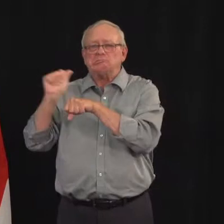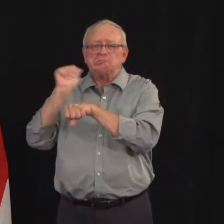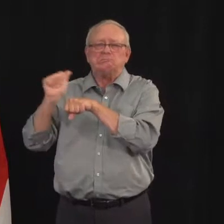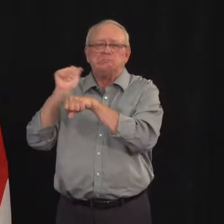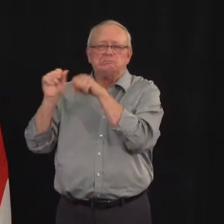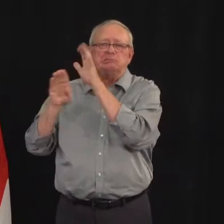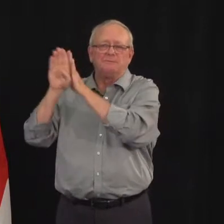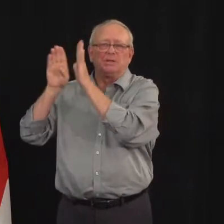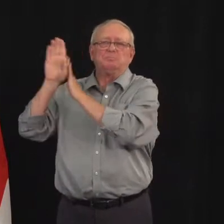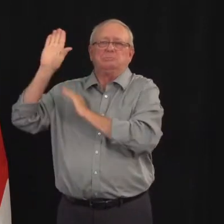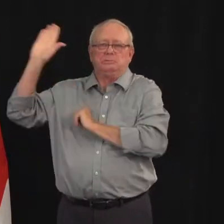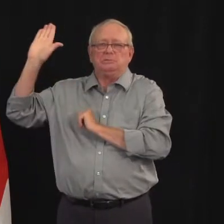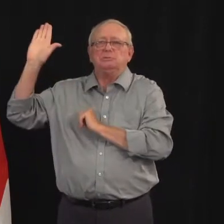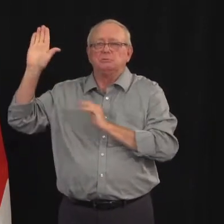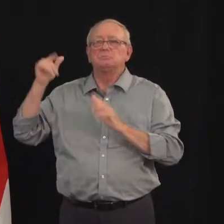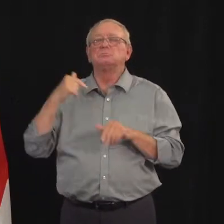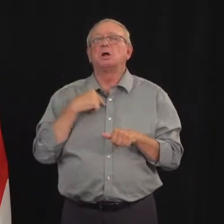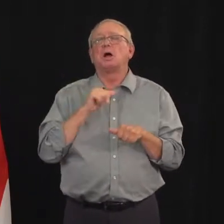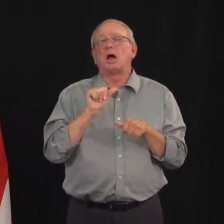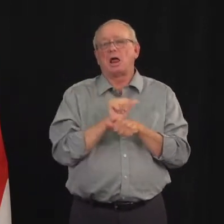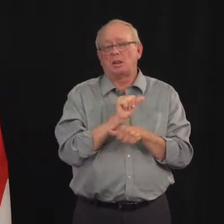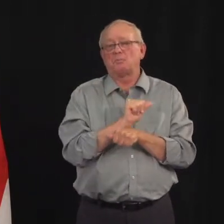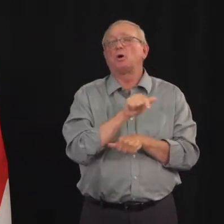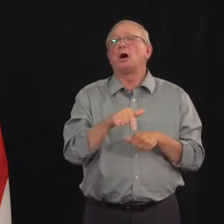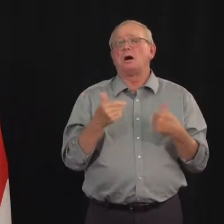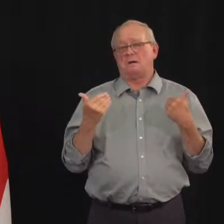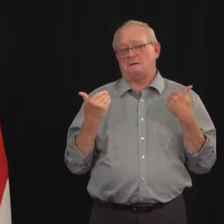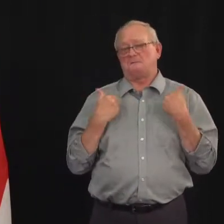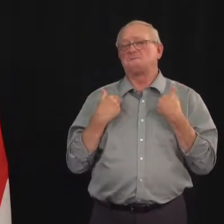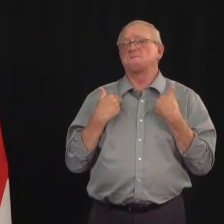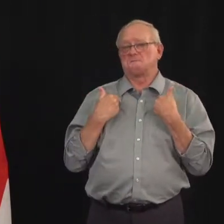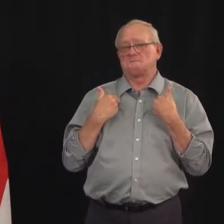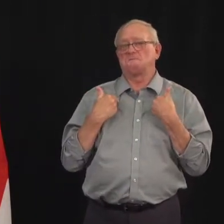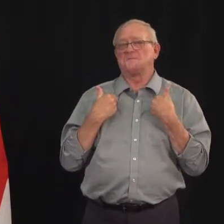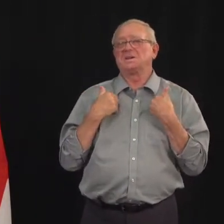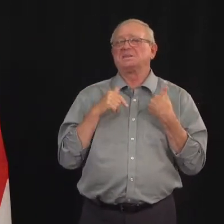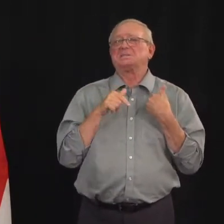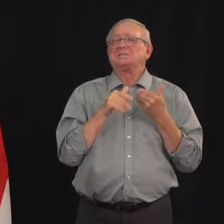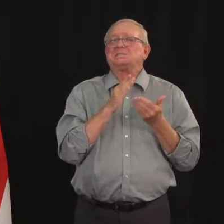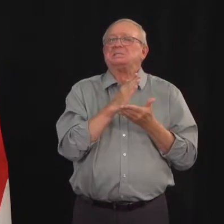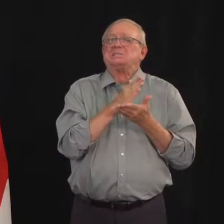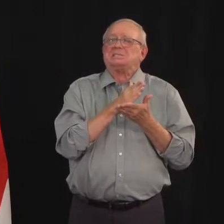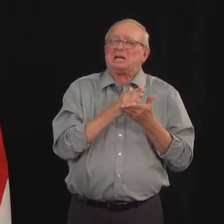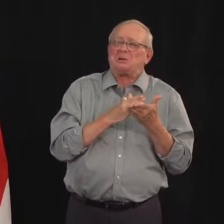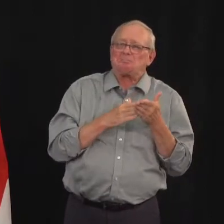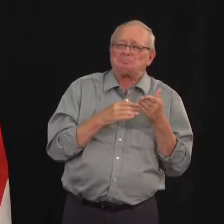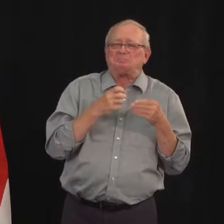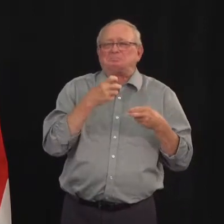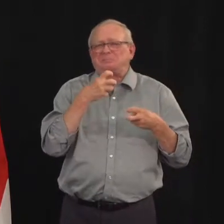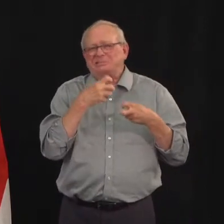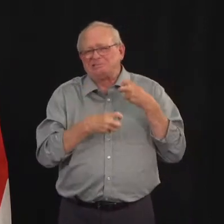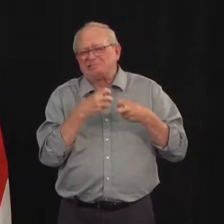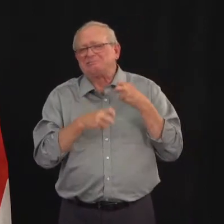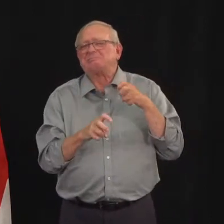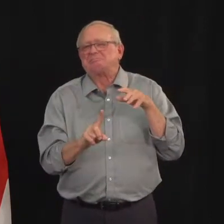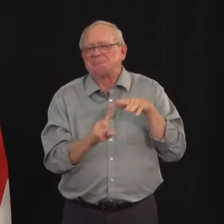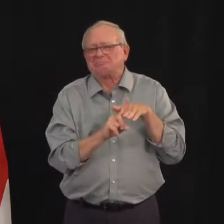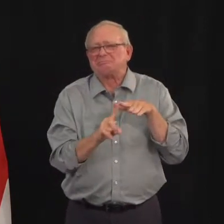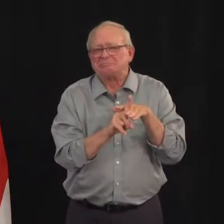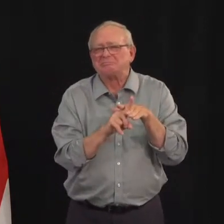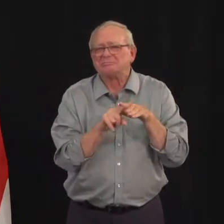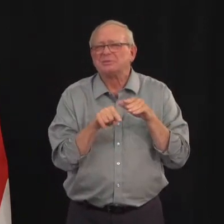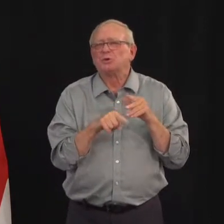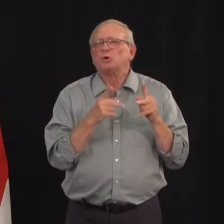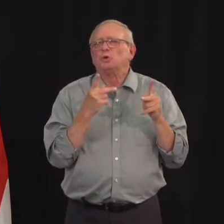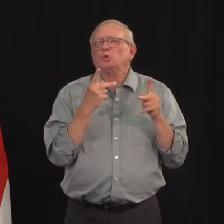to work on finding a solution to fix some of the issues, most notably the challenge with that app not